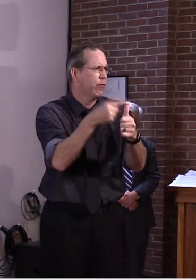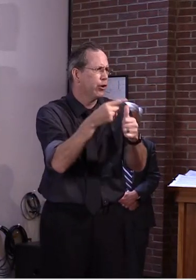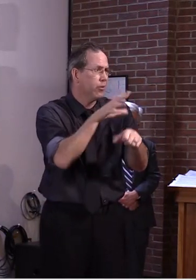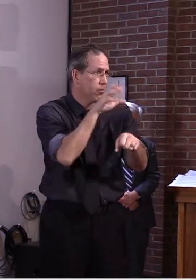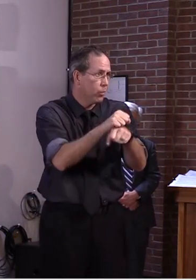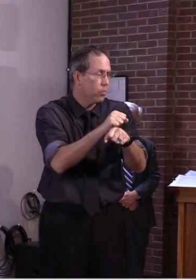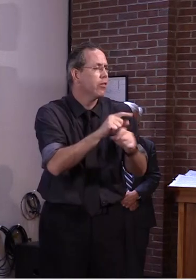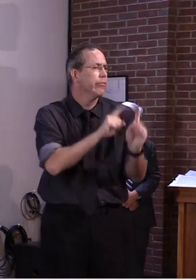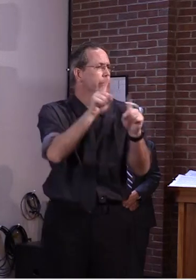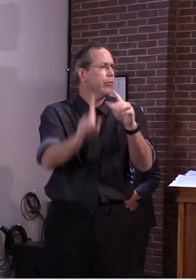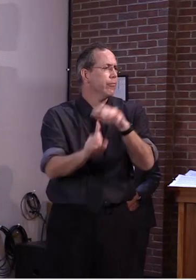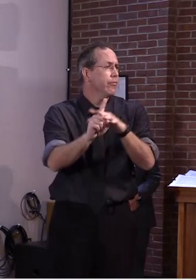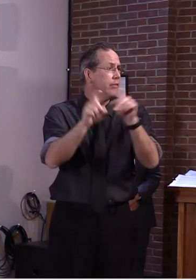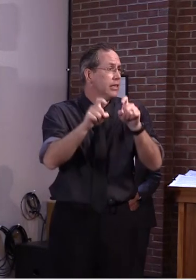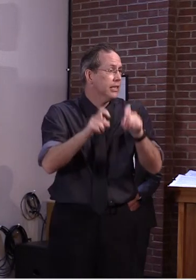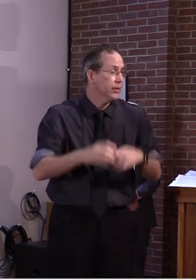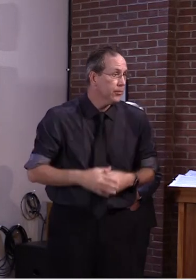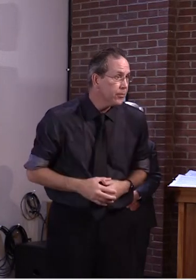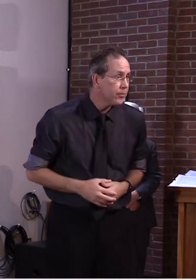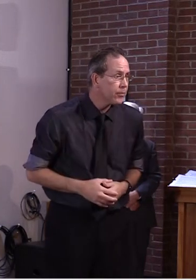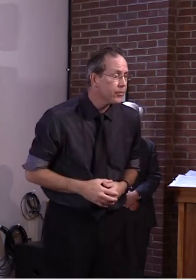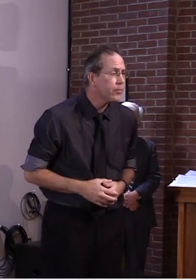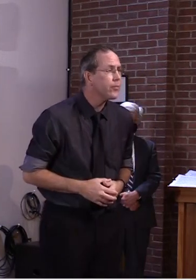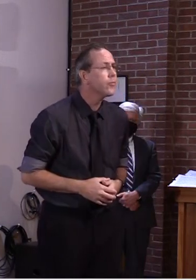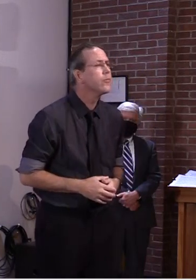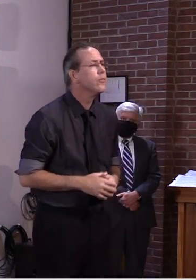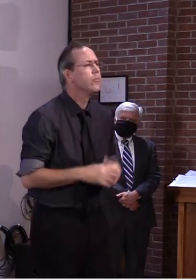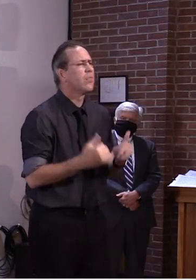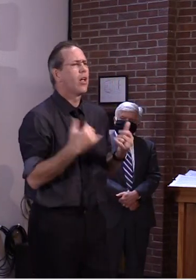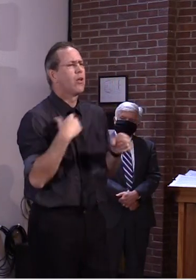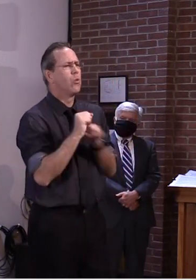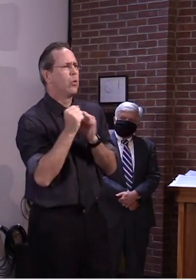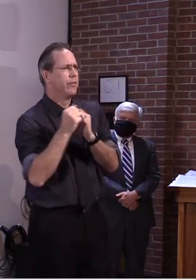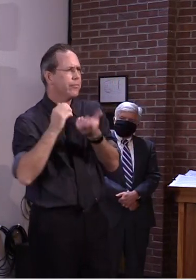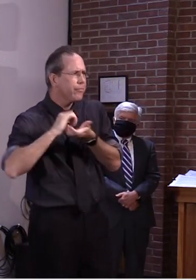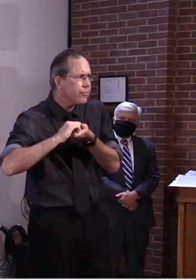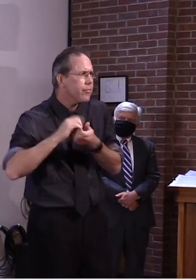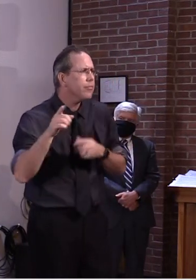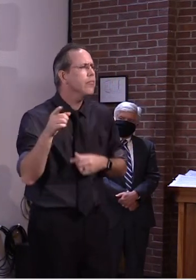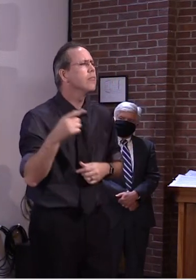Agency of Digital Services, we have created a new online